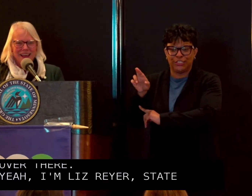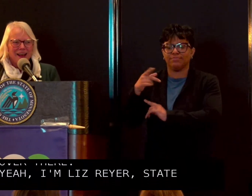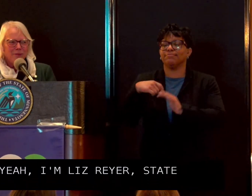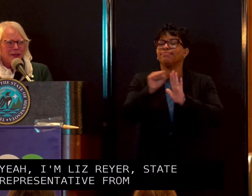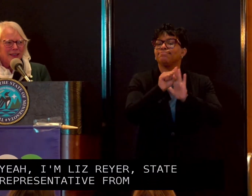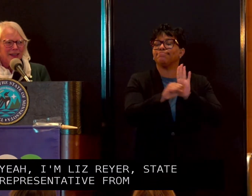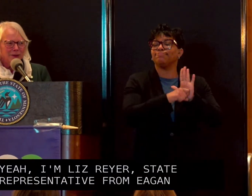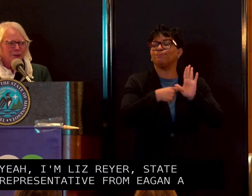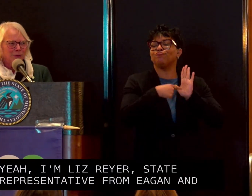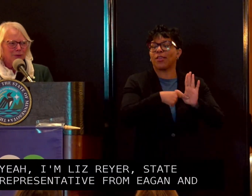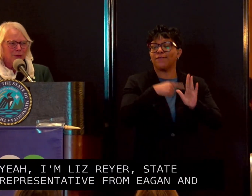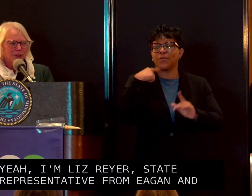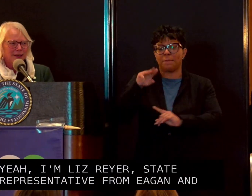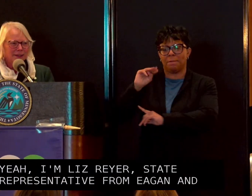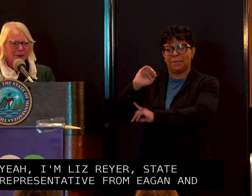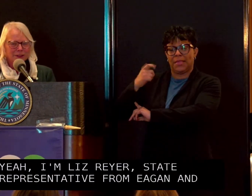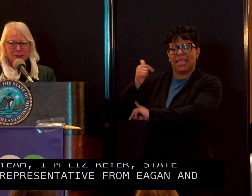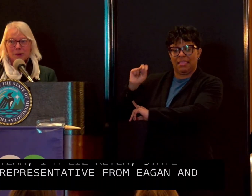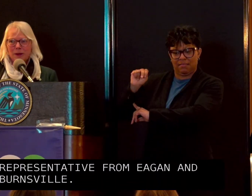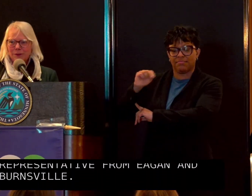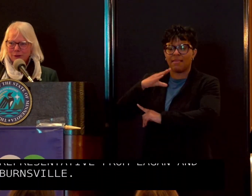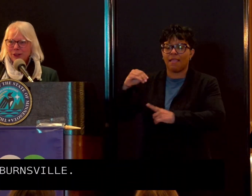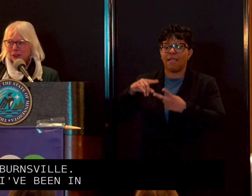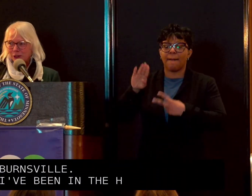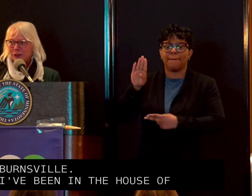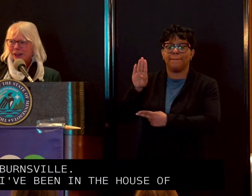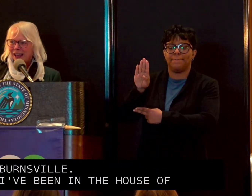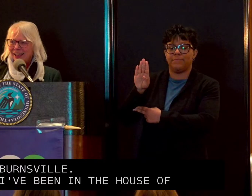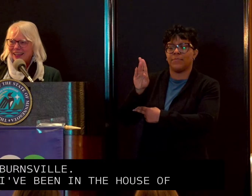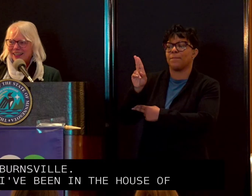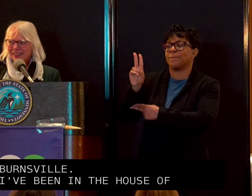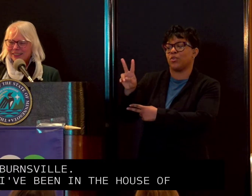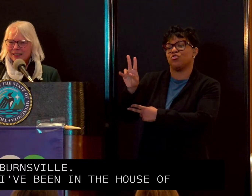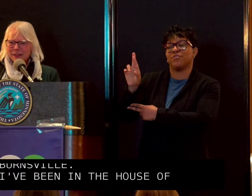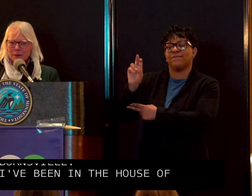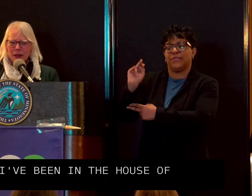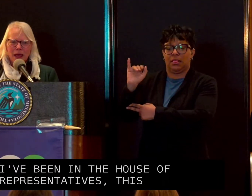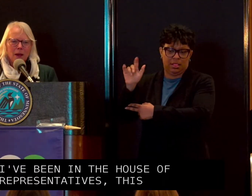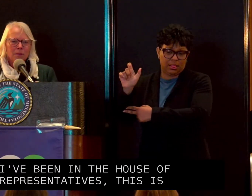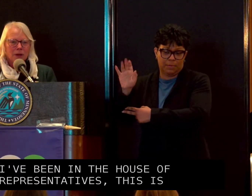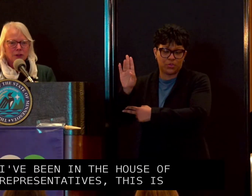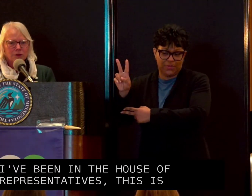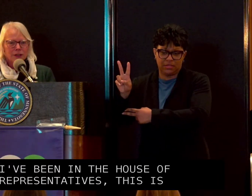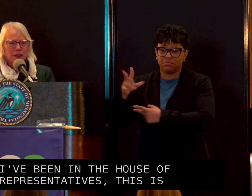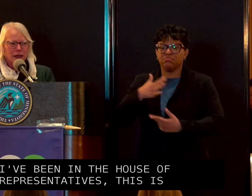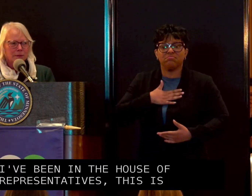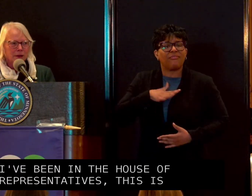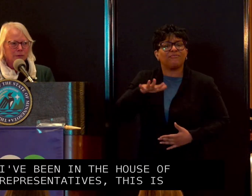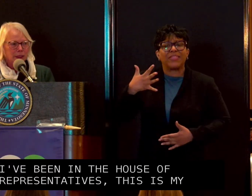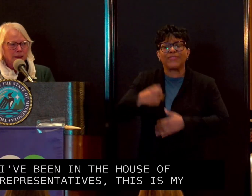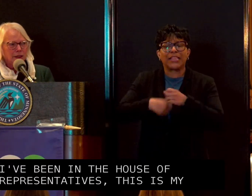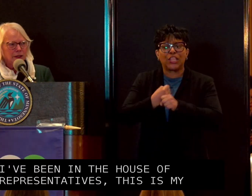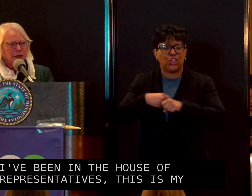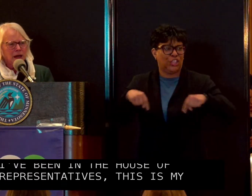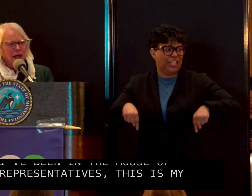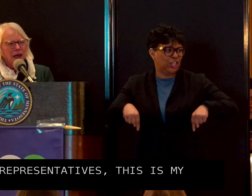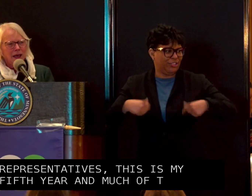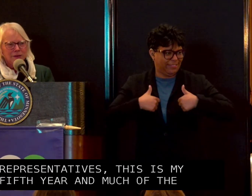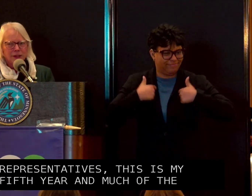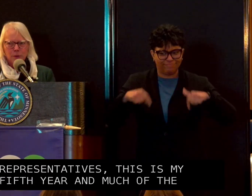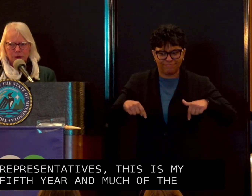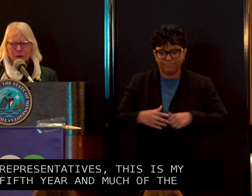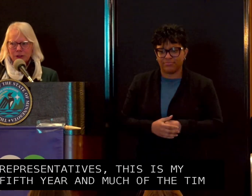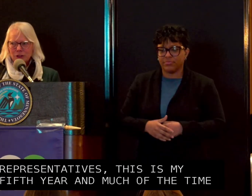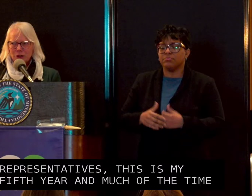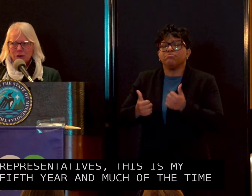Burnsville. I've been in the House of Representatives. This is my 5th year, and much of the time I've been here,